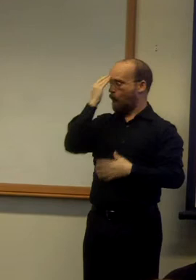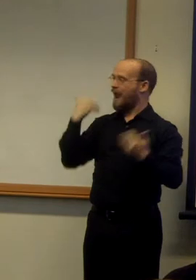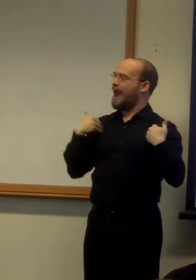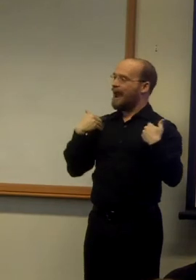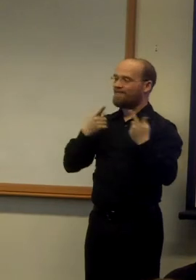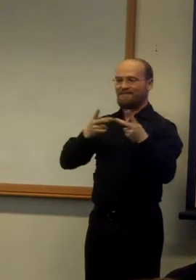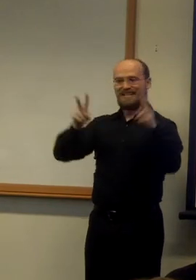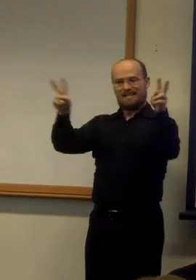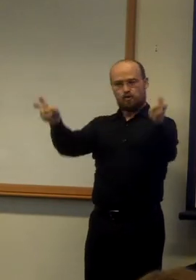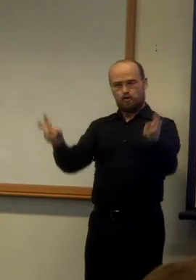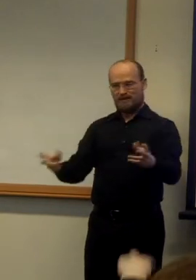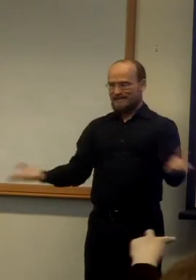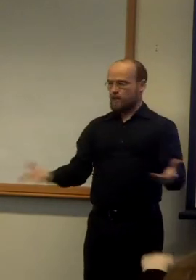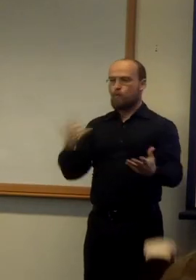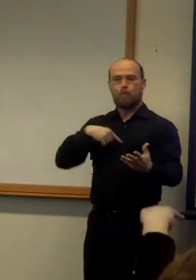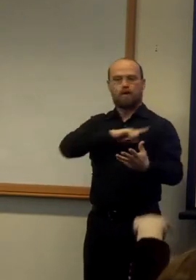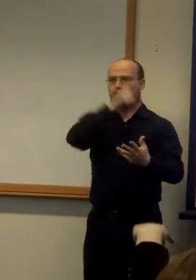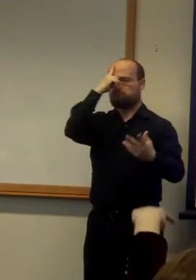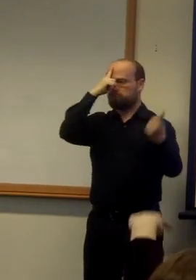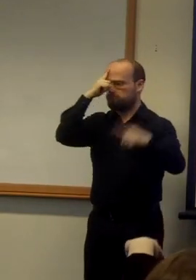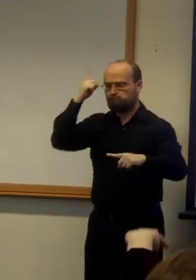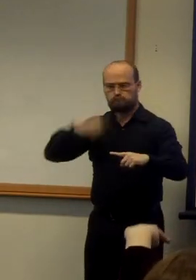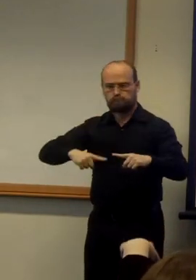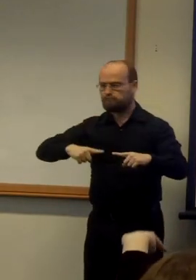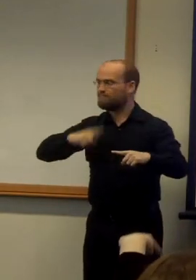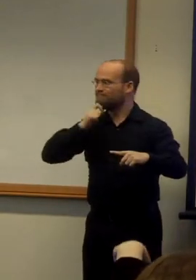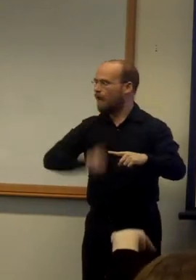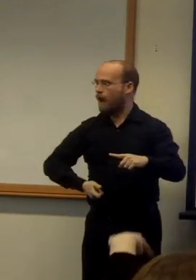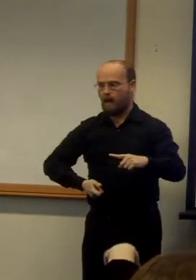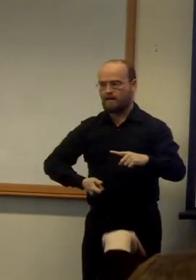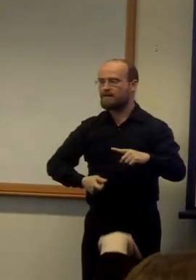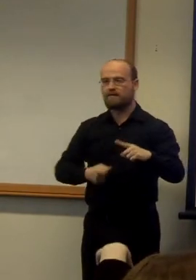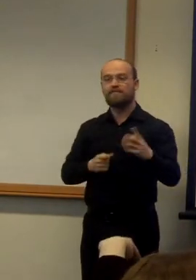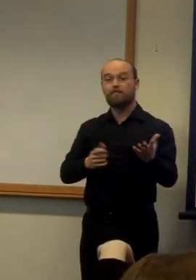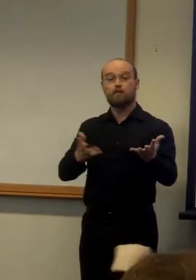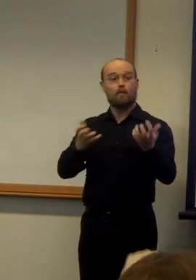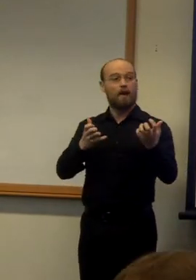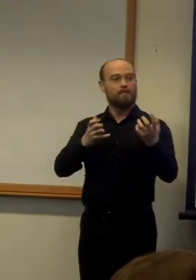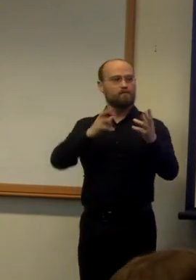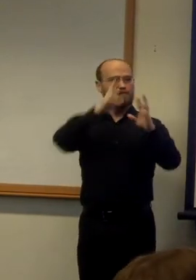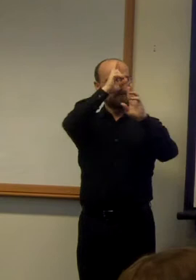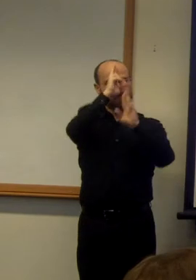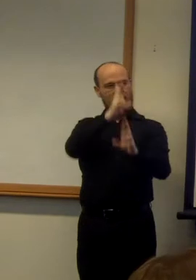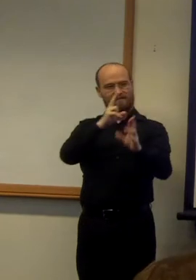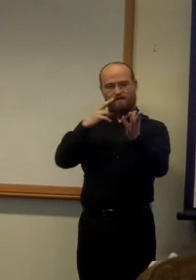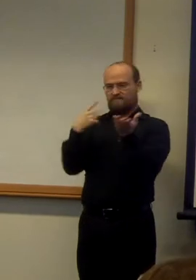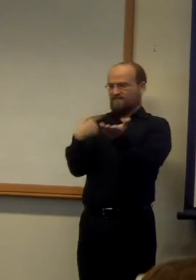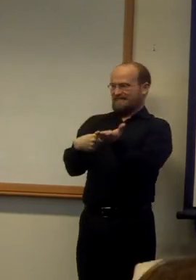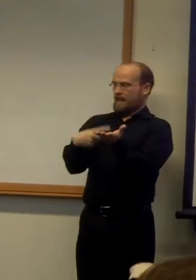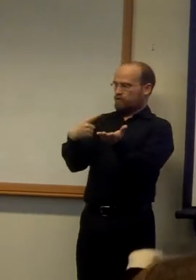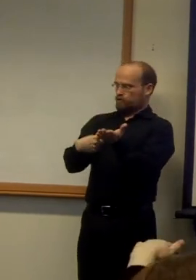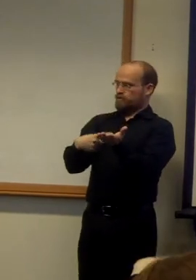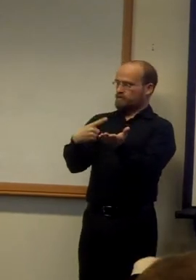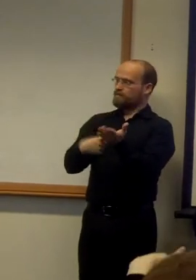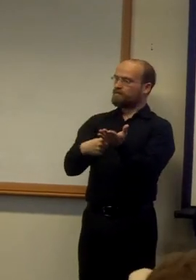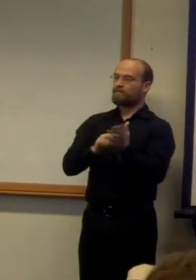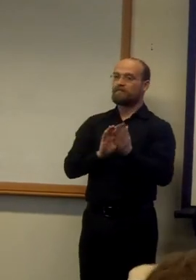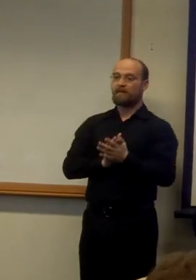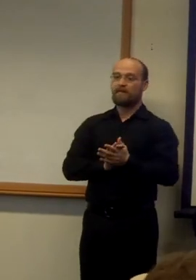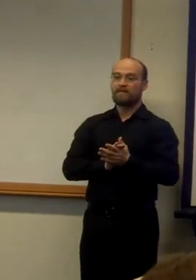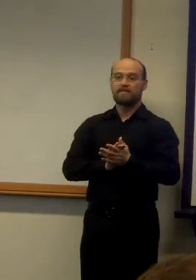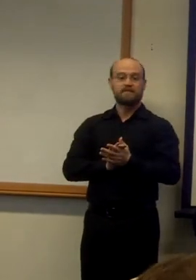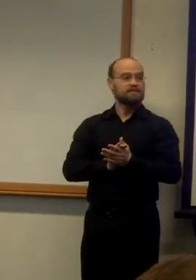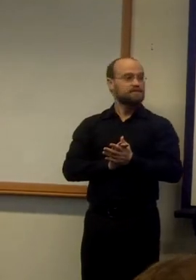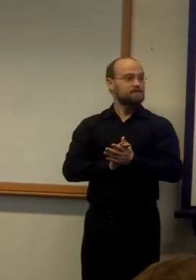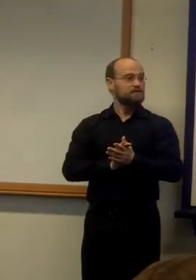want a space where we can talk about them and have a discussion with respect. And I welcome you all